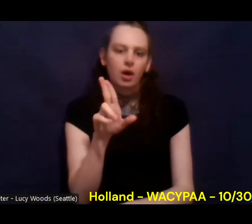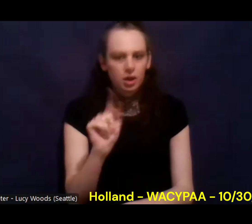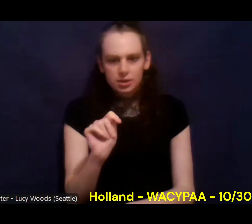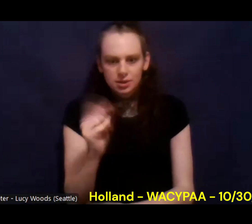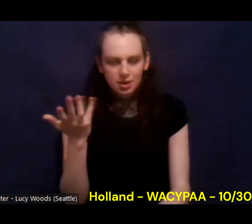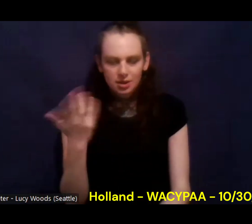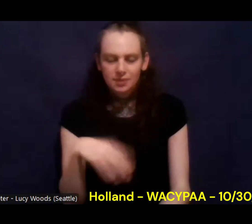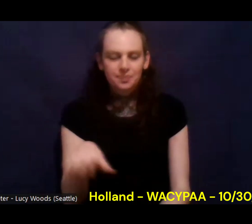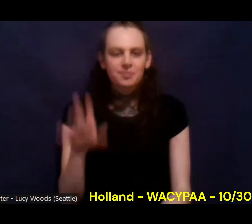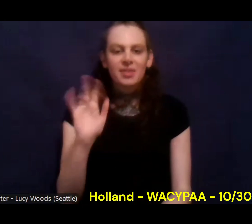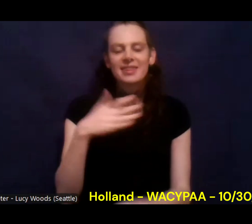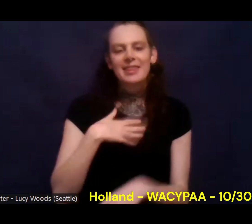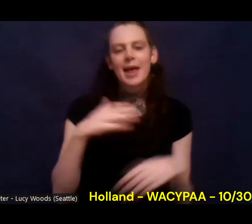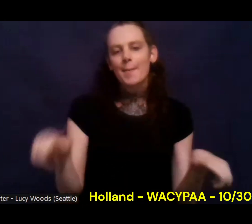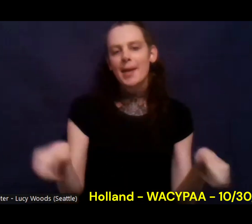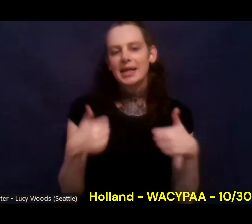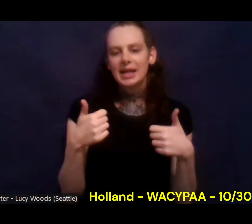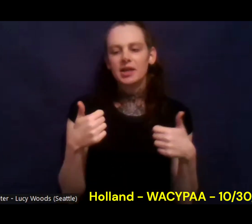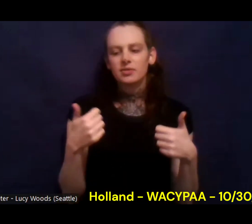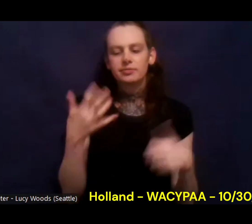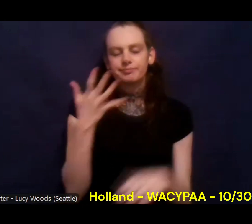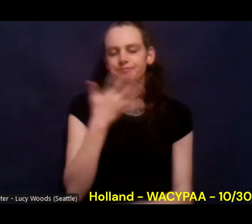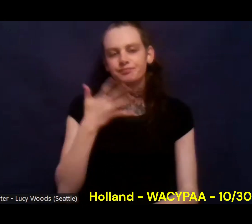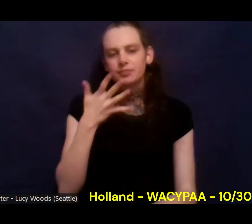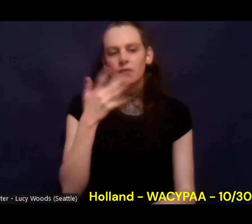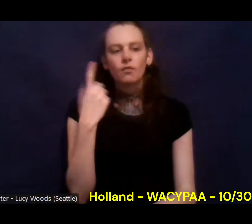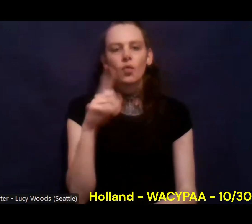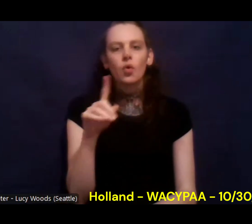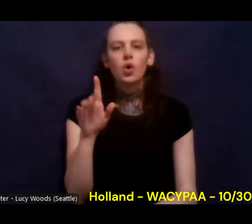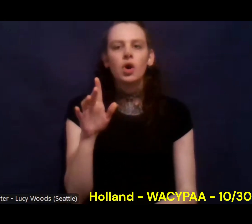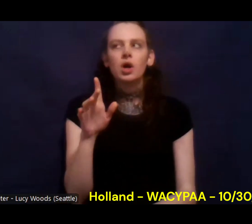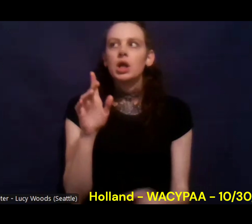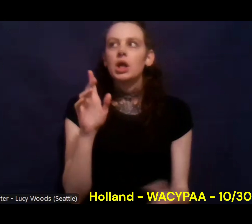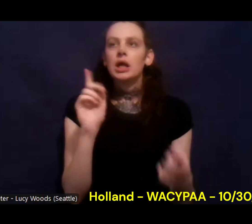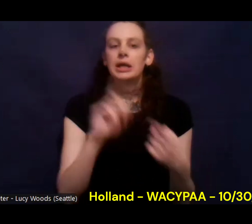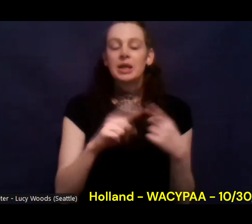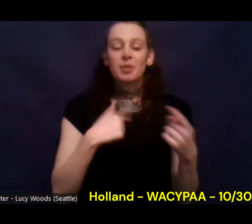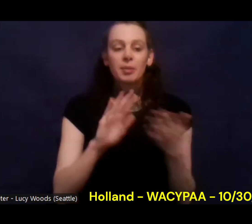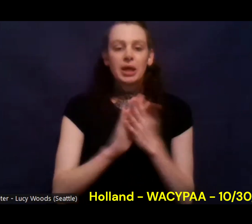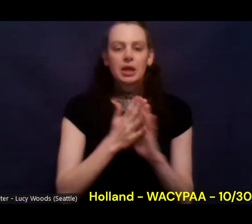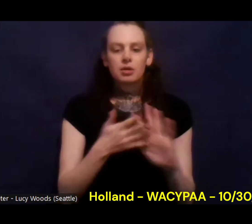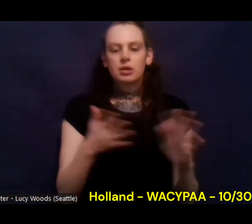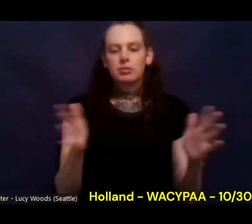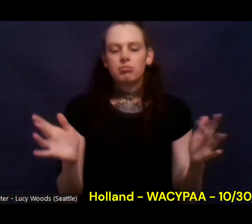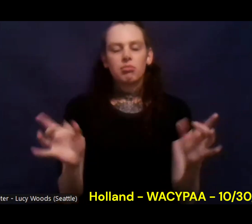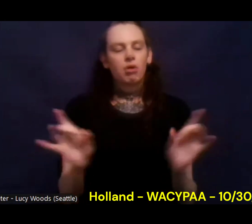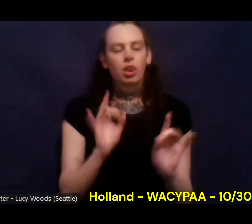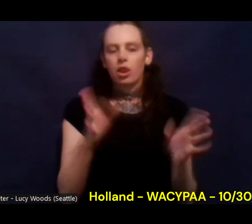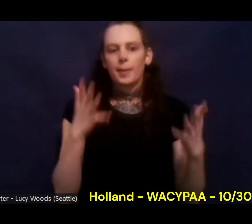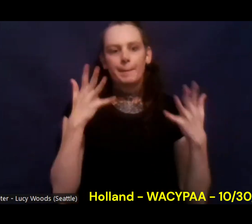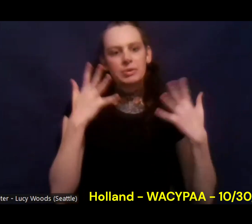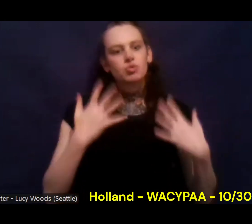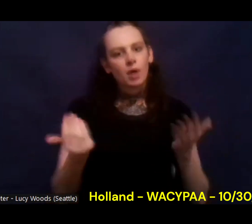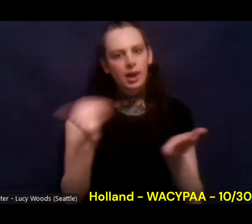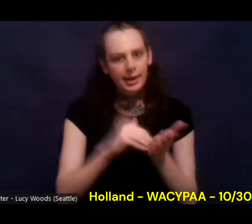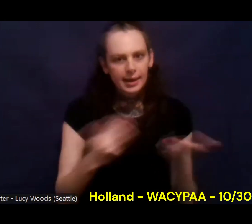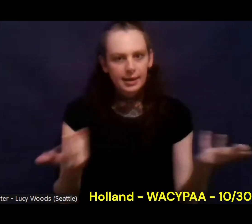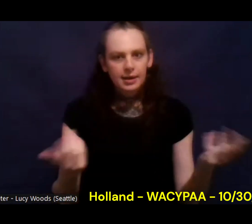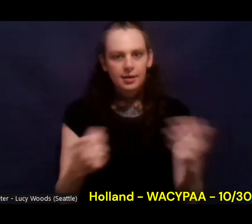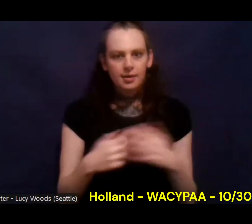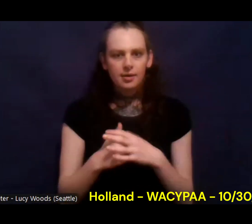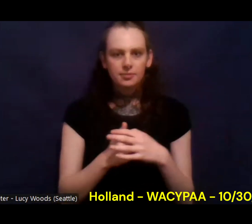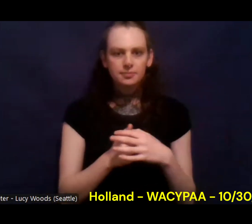pretty much what my life looked like until I got miserable again. And I was